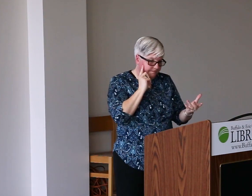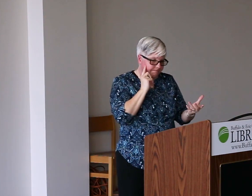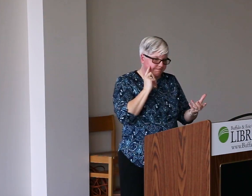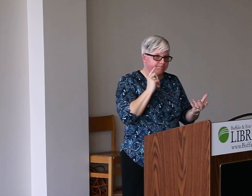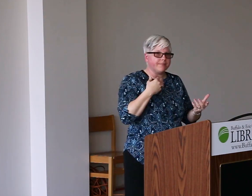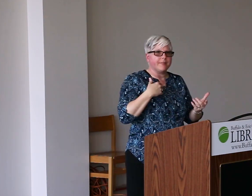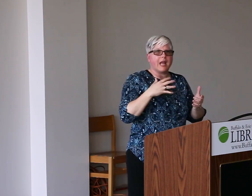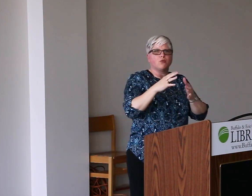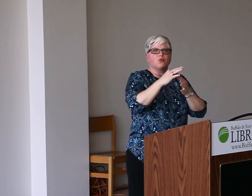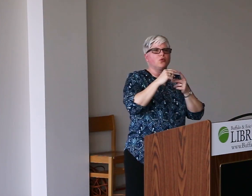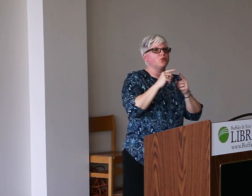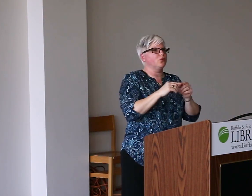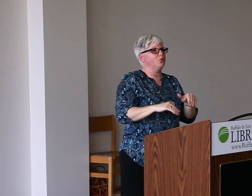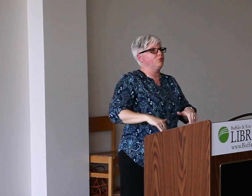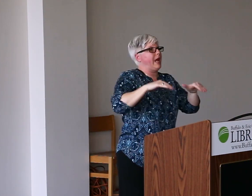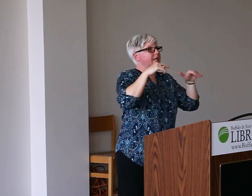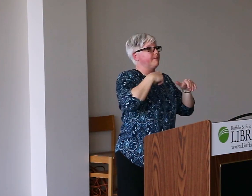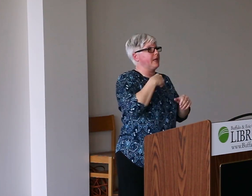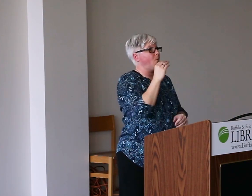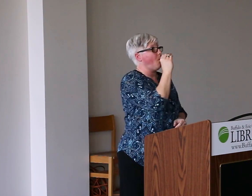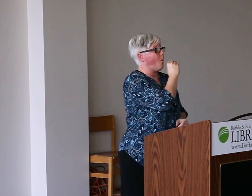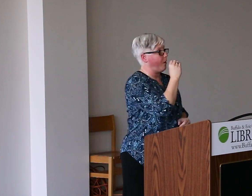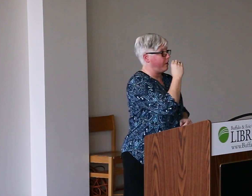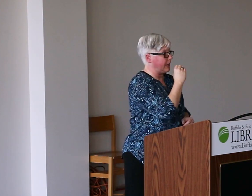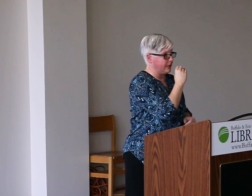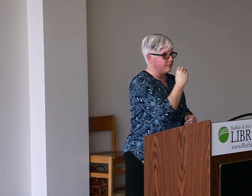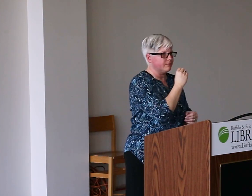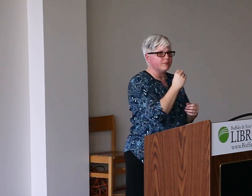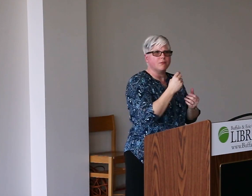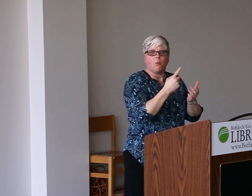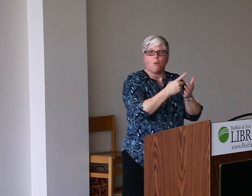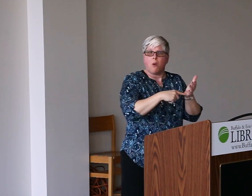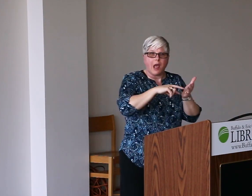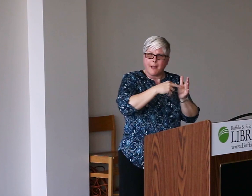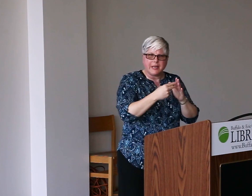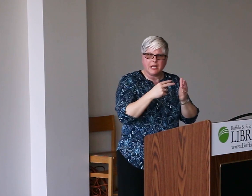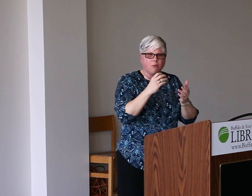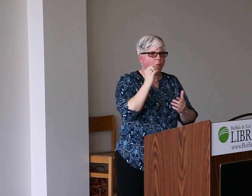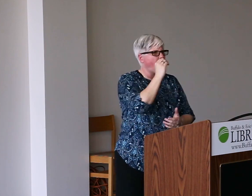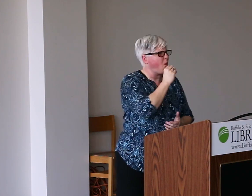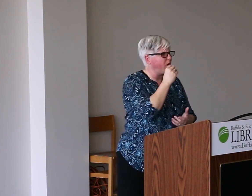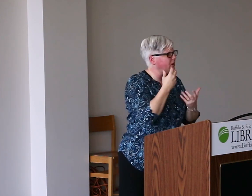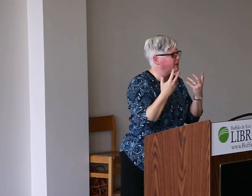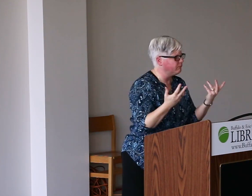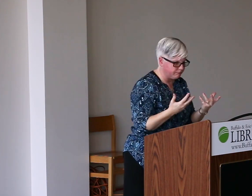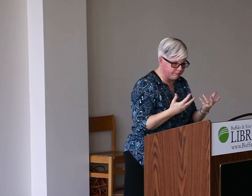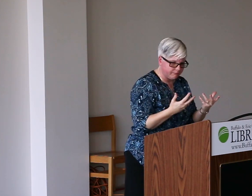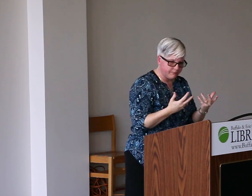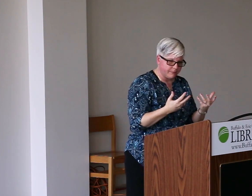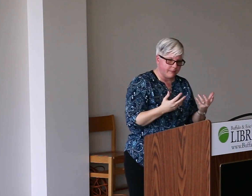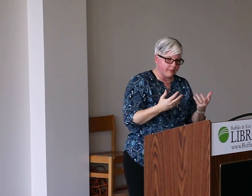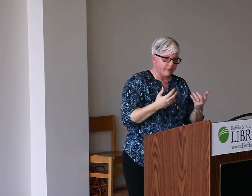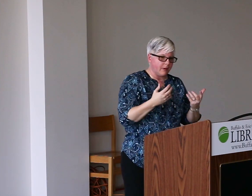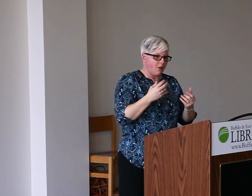out that I was deaf, they chose to raise me orally. And what do I mean oral or